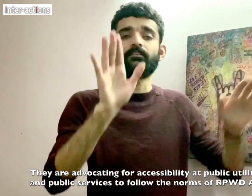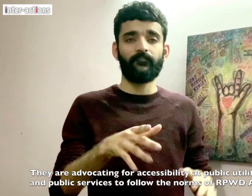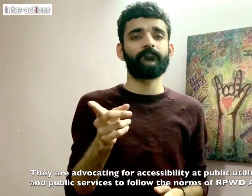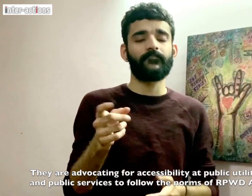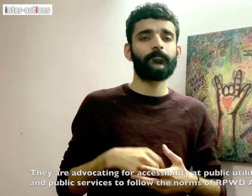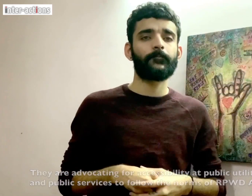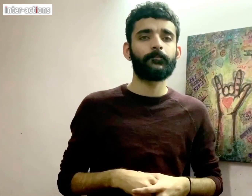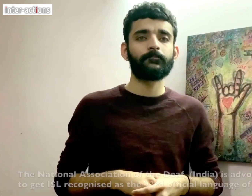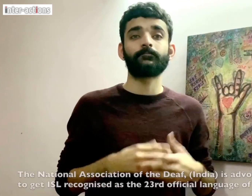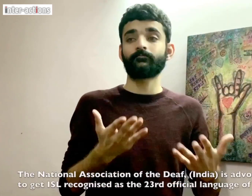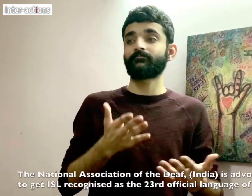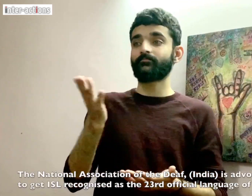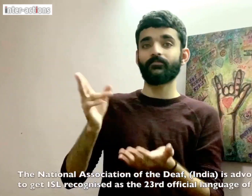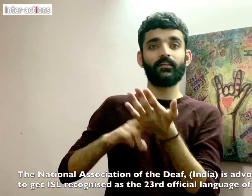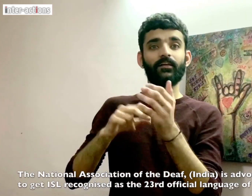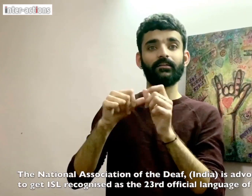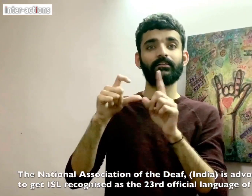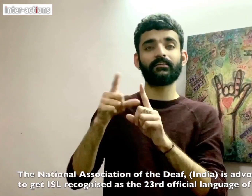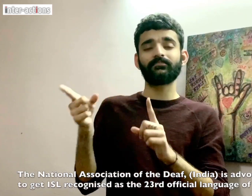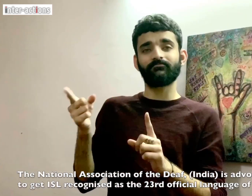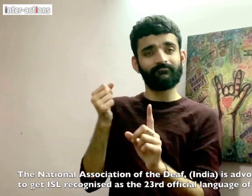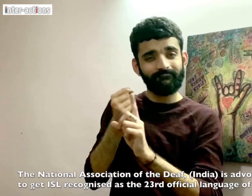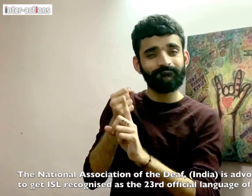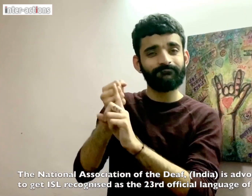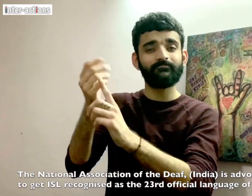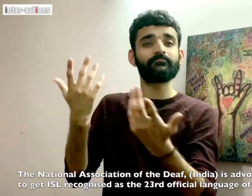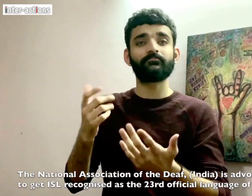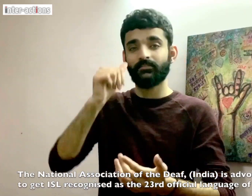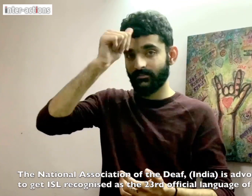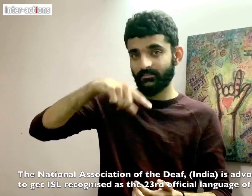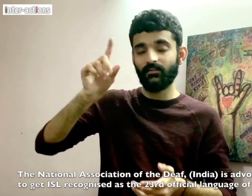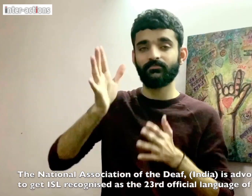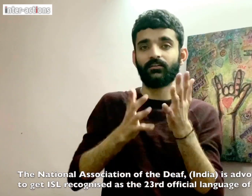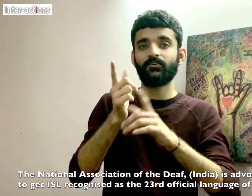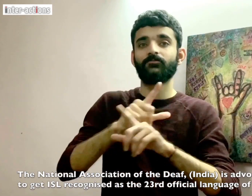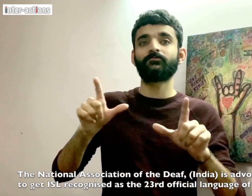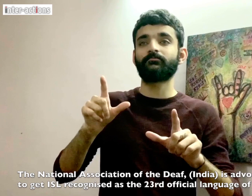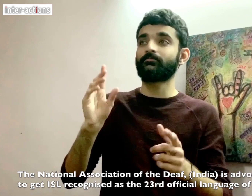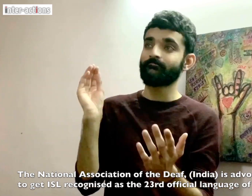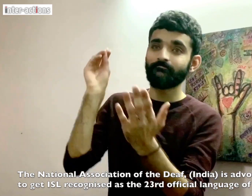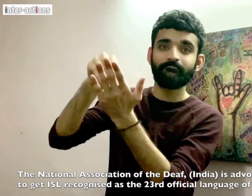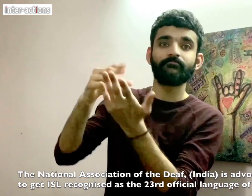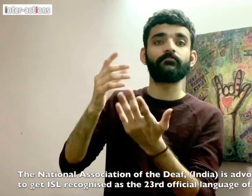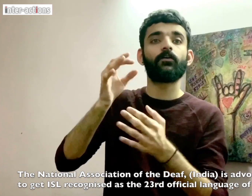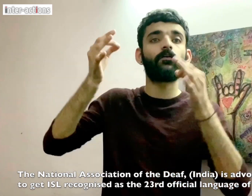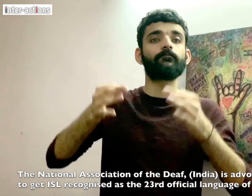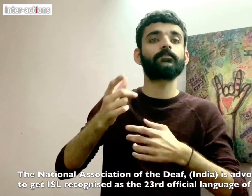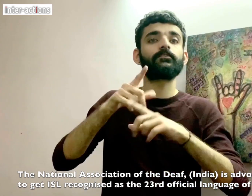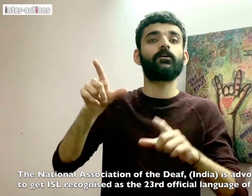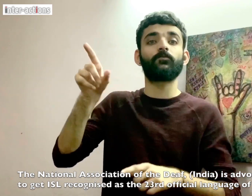RPWD Act. The National Association of the Deaf India is advocating to get ISL recognized as the 23rd official language of